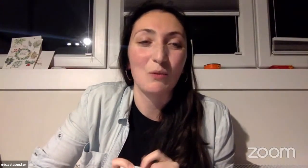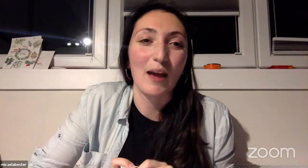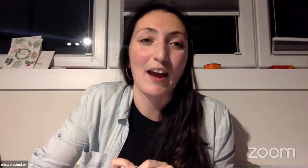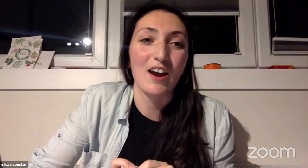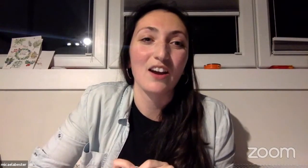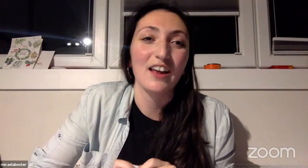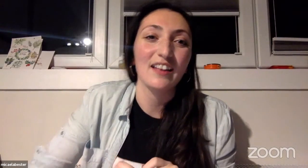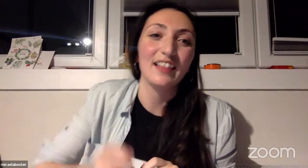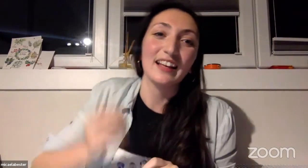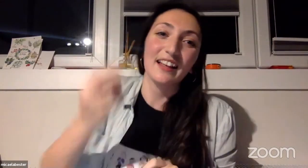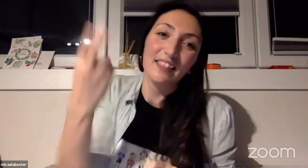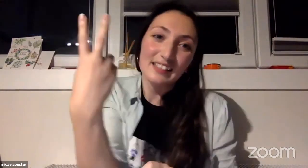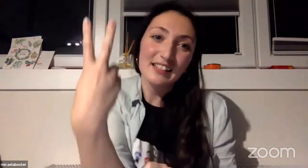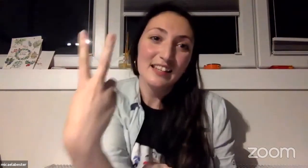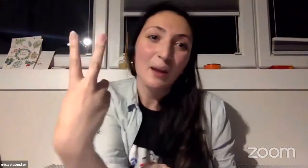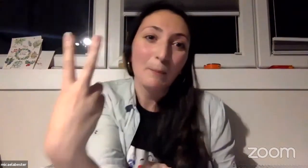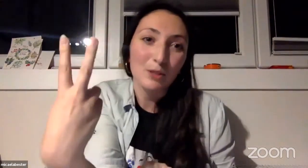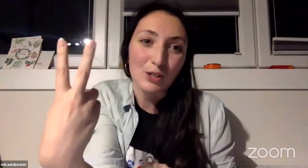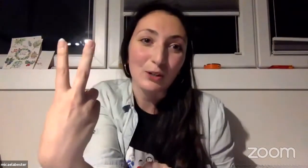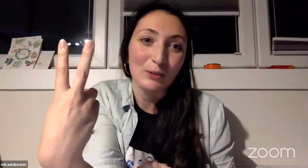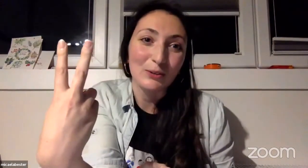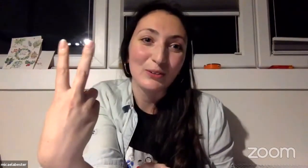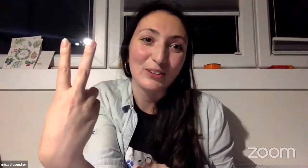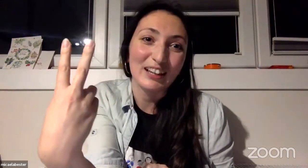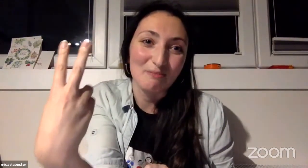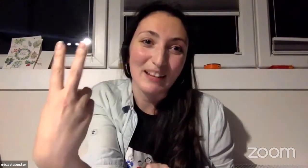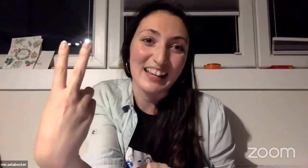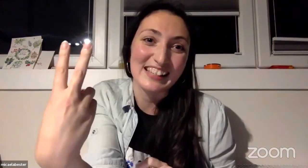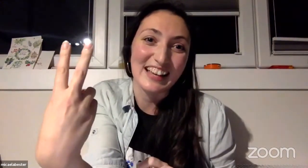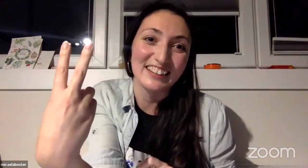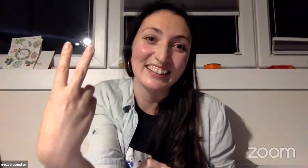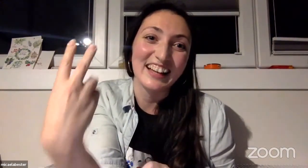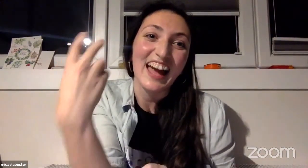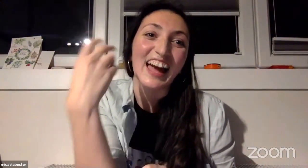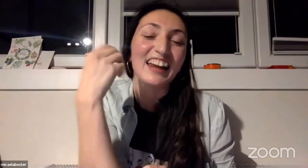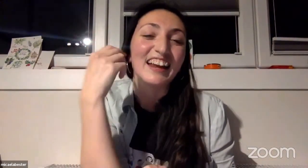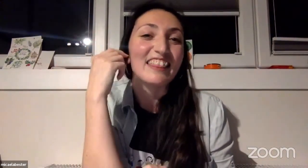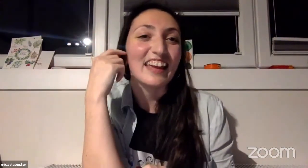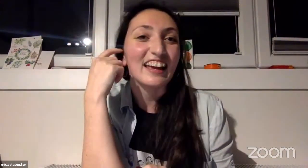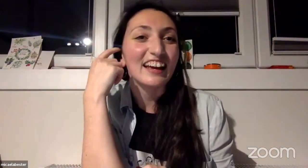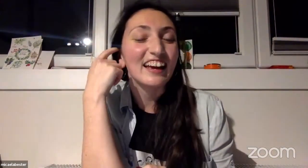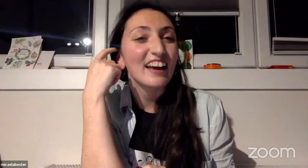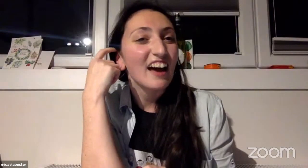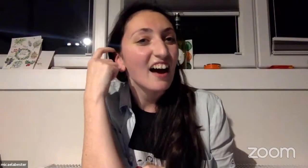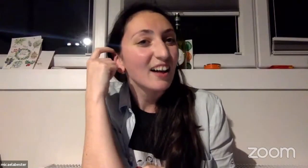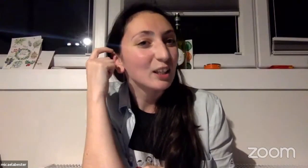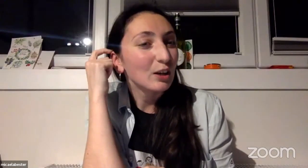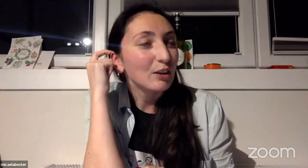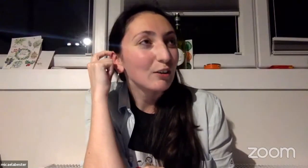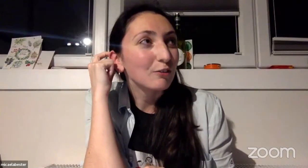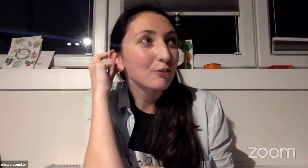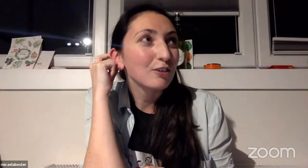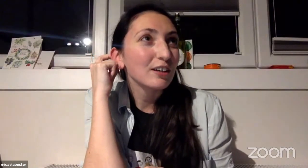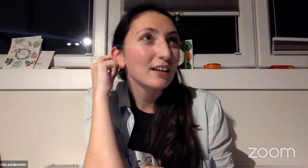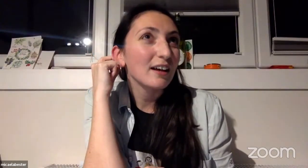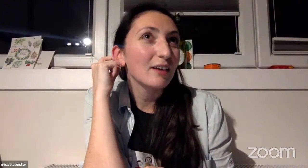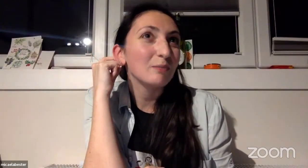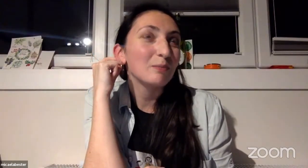opposite, where, like, this is the number 2 in BSL, and I think a lot